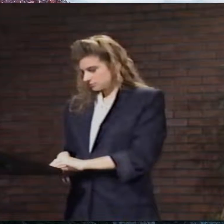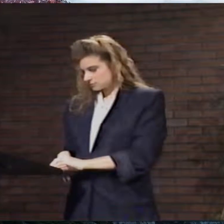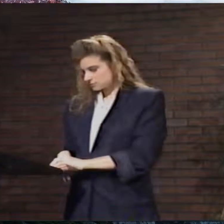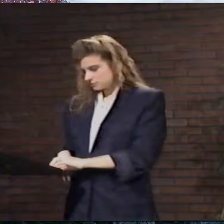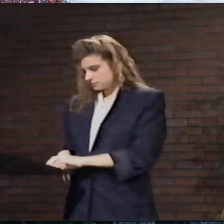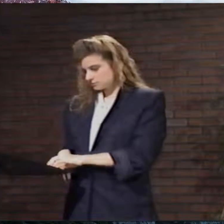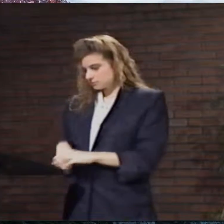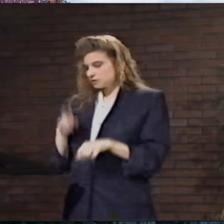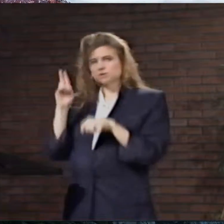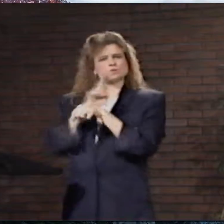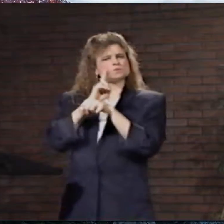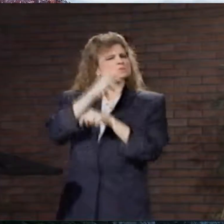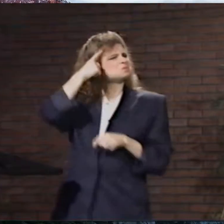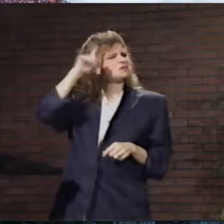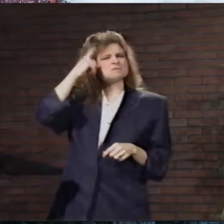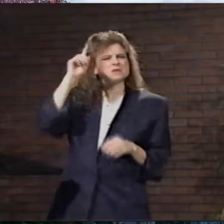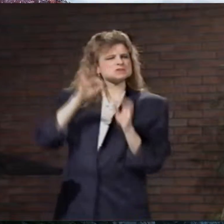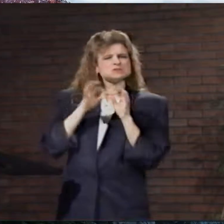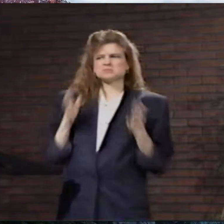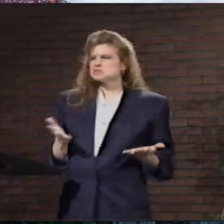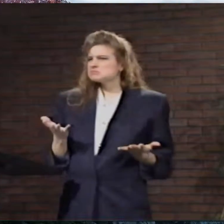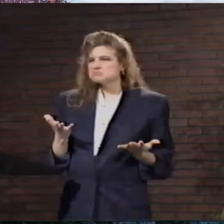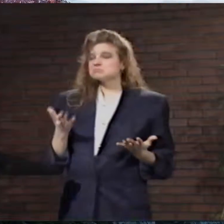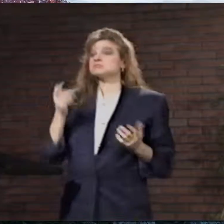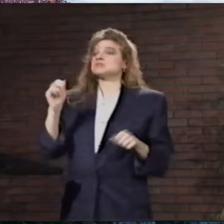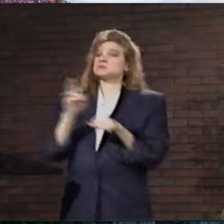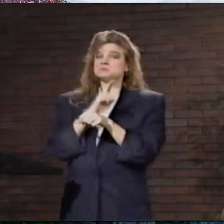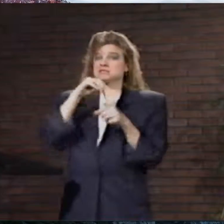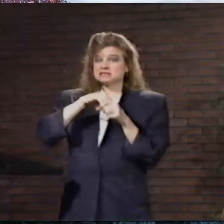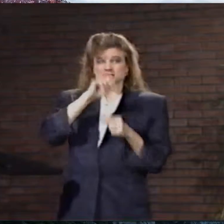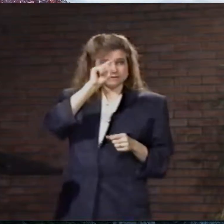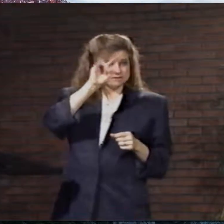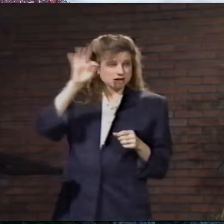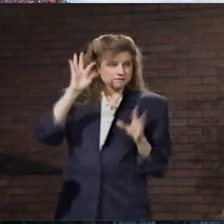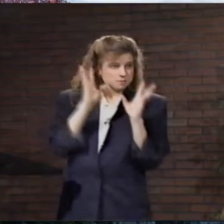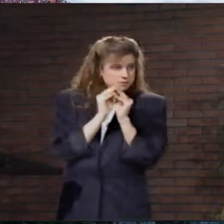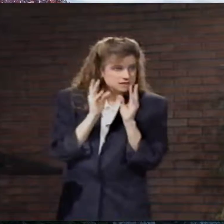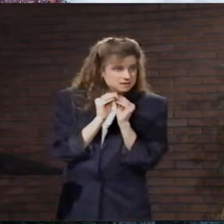write back and forth? That's the boss's responsibility.